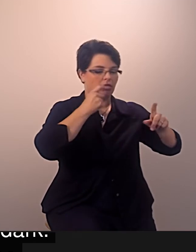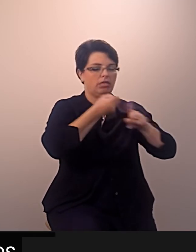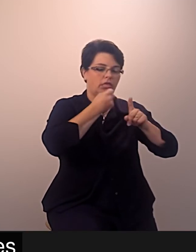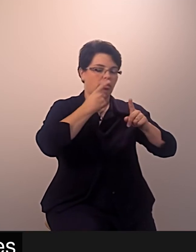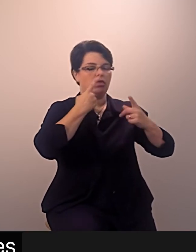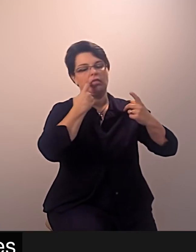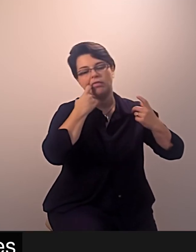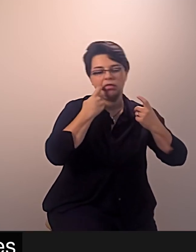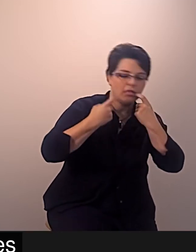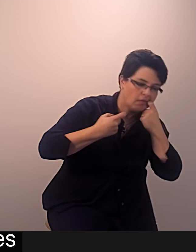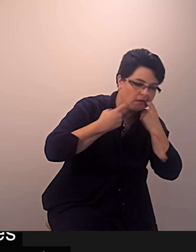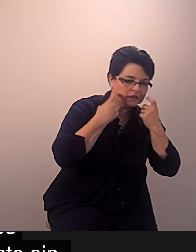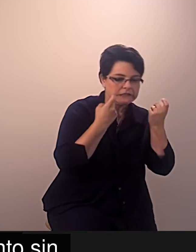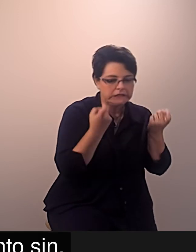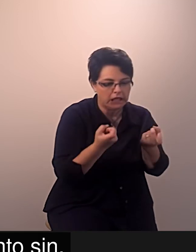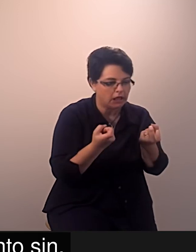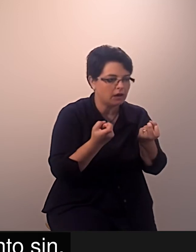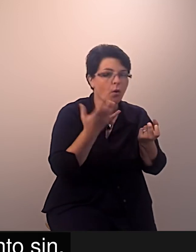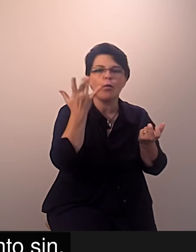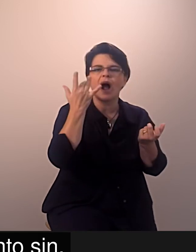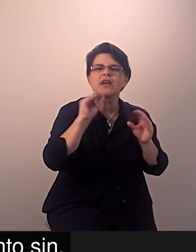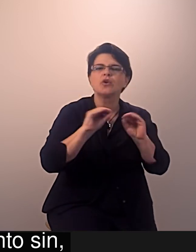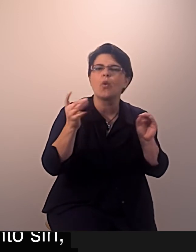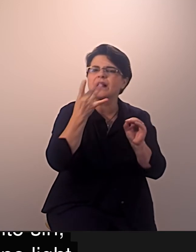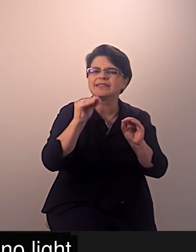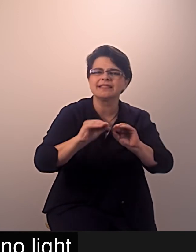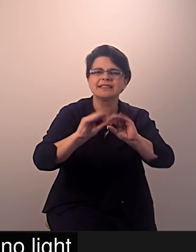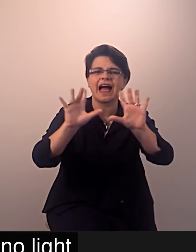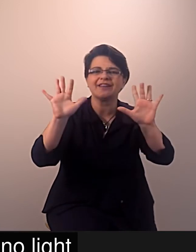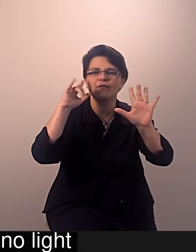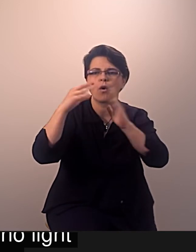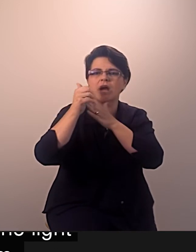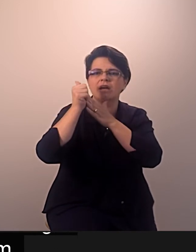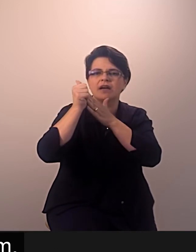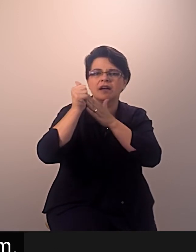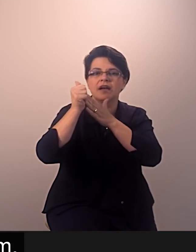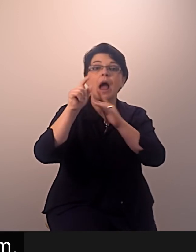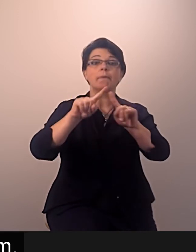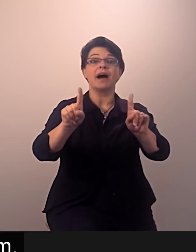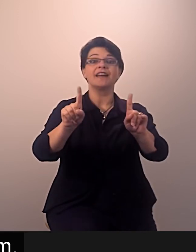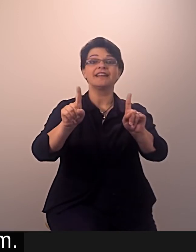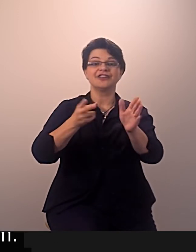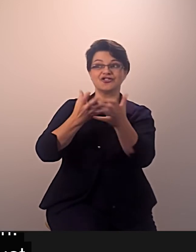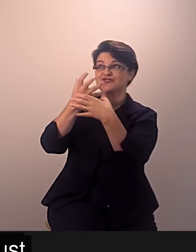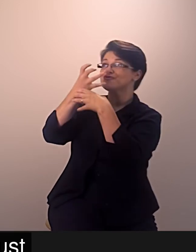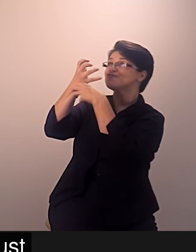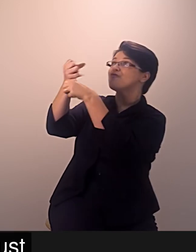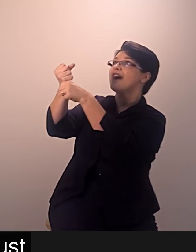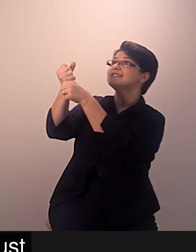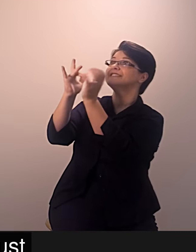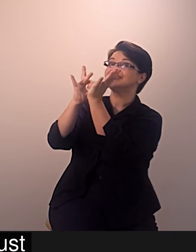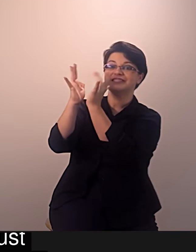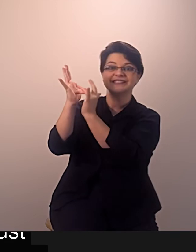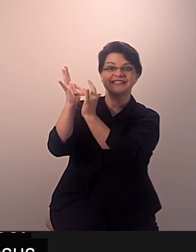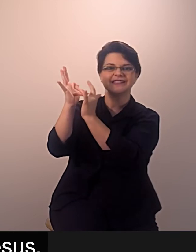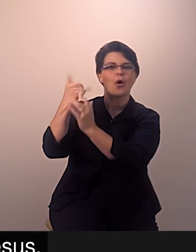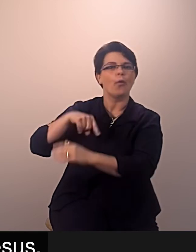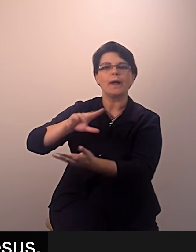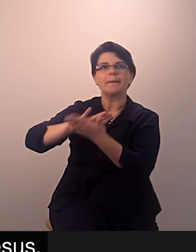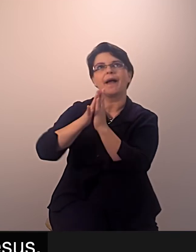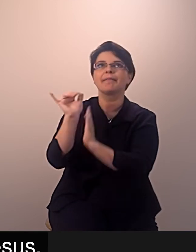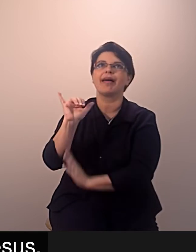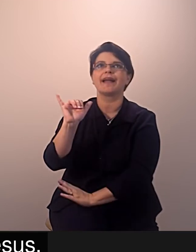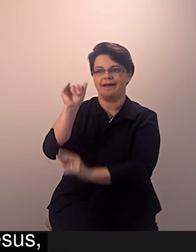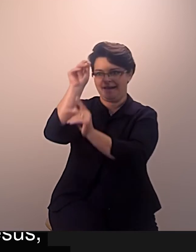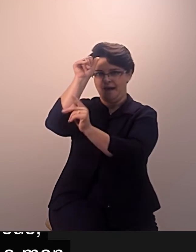sin because he has no light to guide him. When we trust in the Lord Jesus, we become like a man